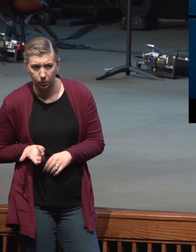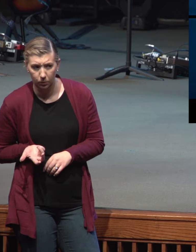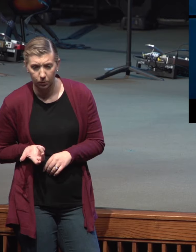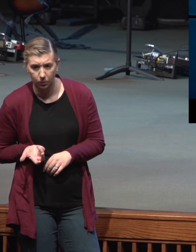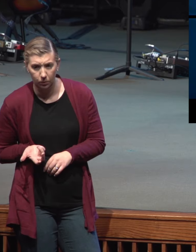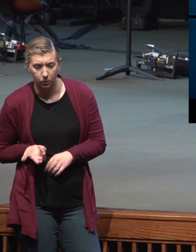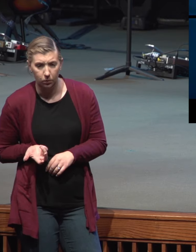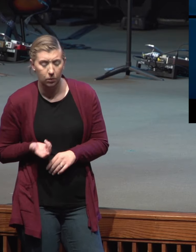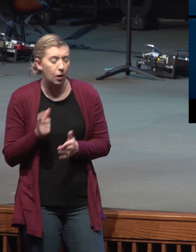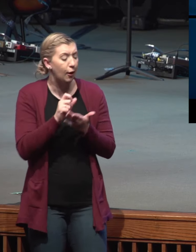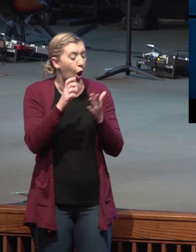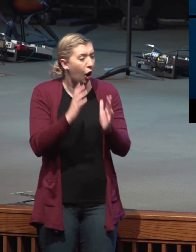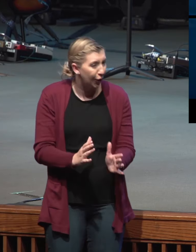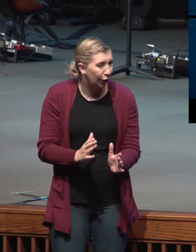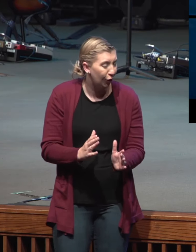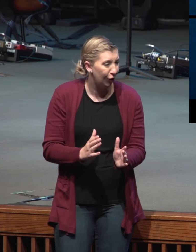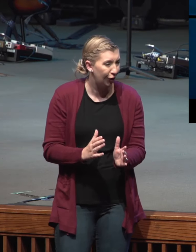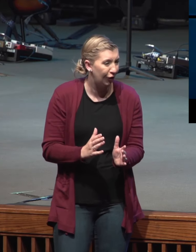No,